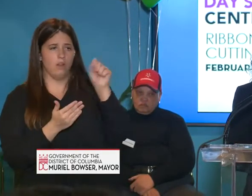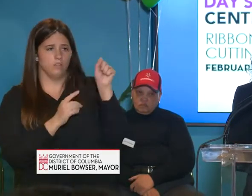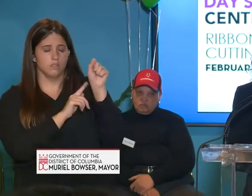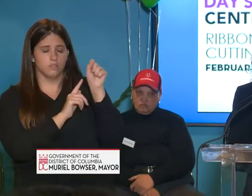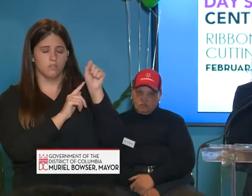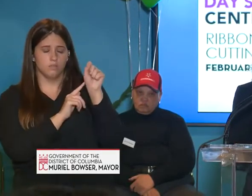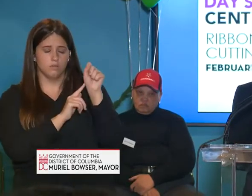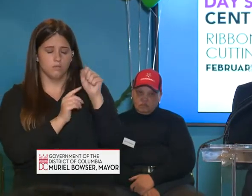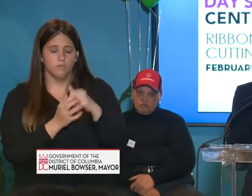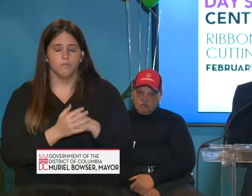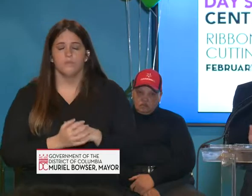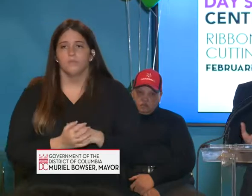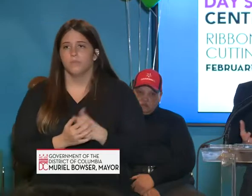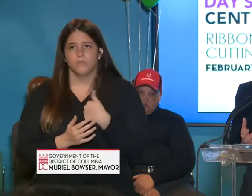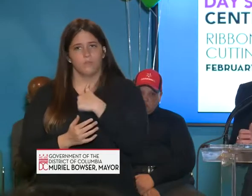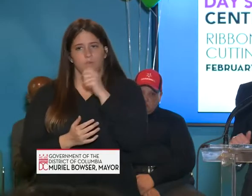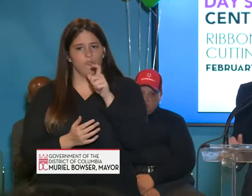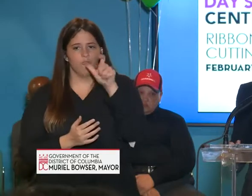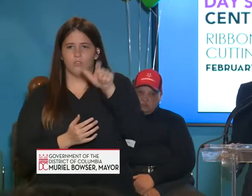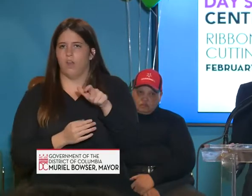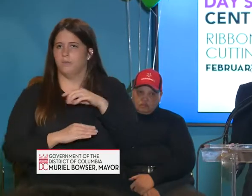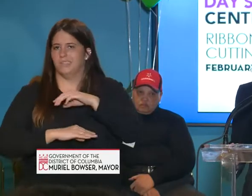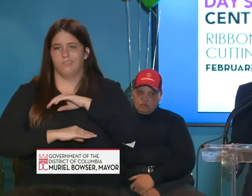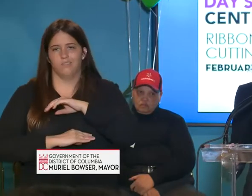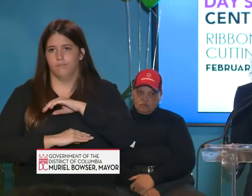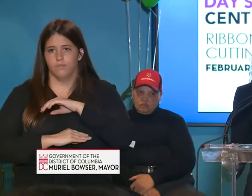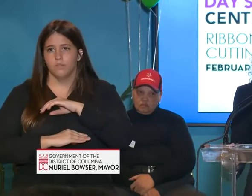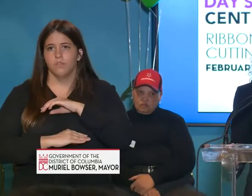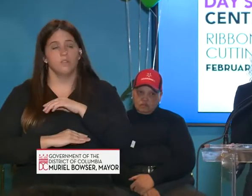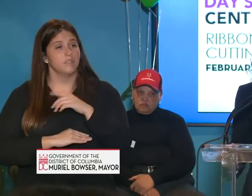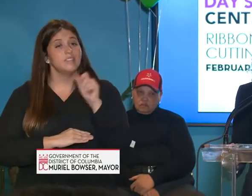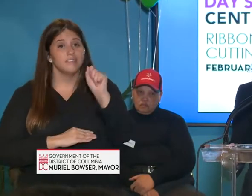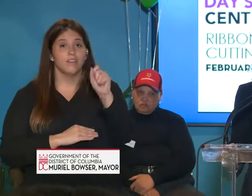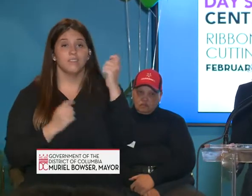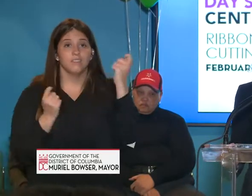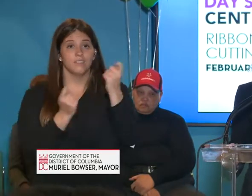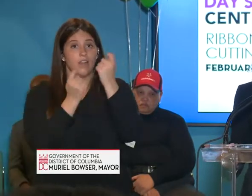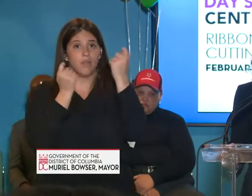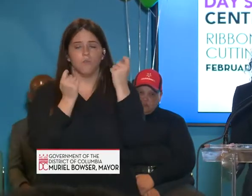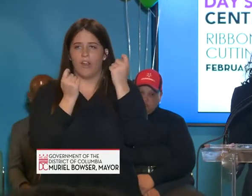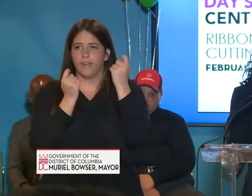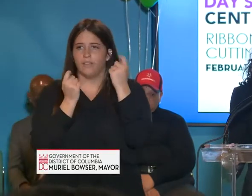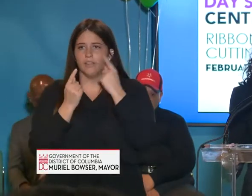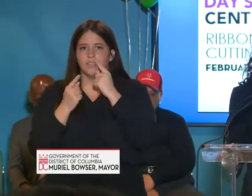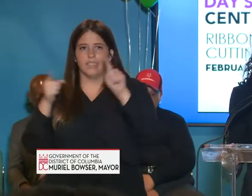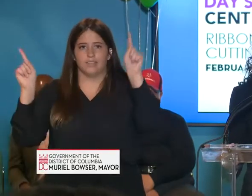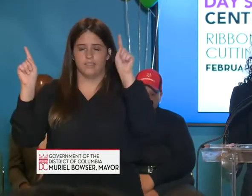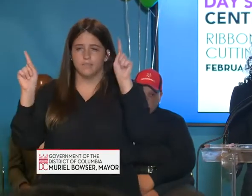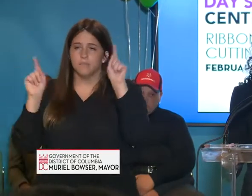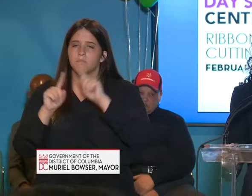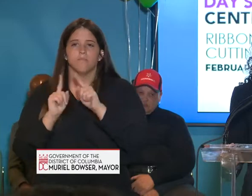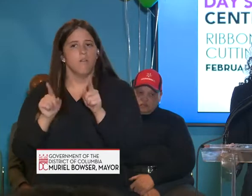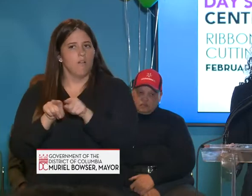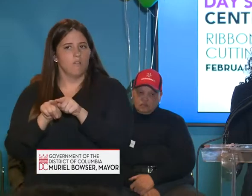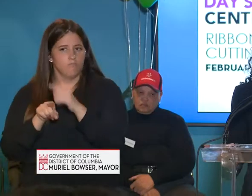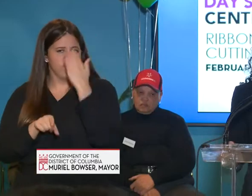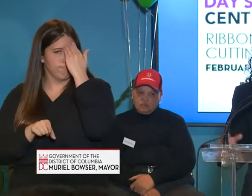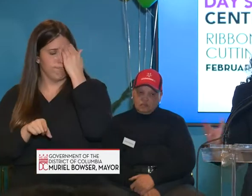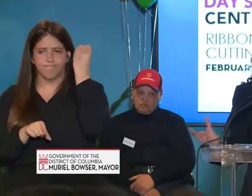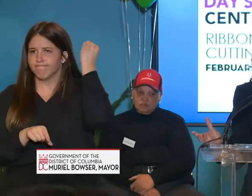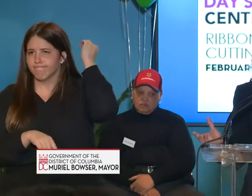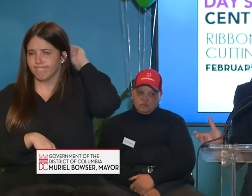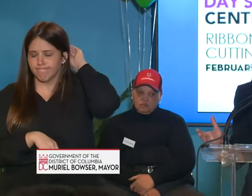mission that we are all a part of, we should not be satisfied. We need to celebrate the milestones like this one today, but also know